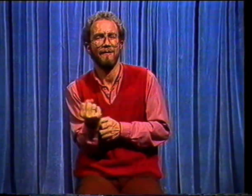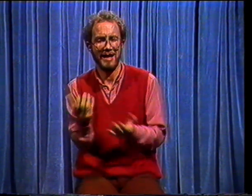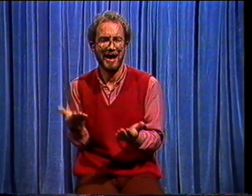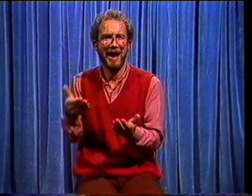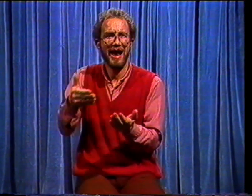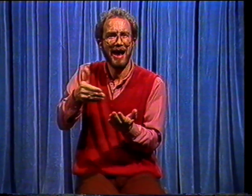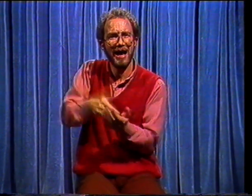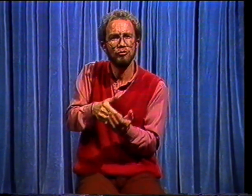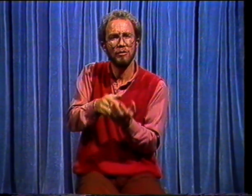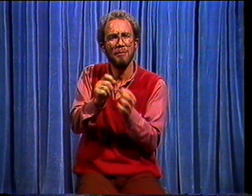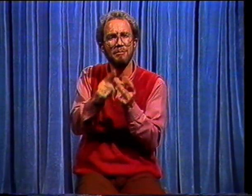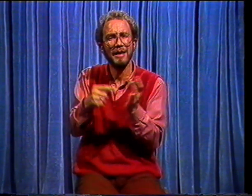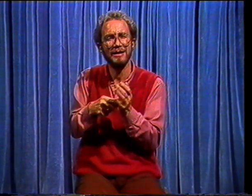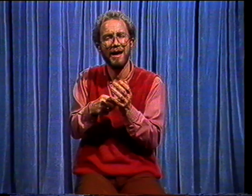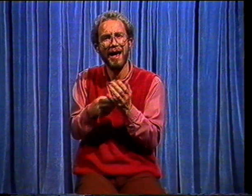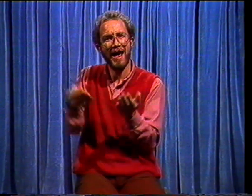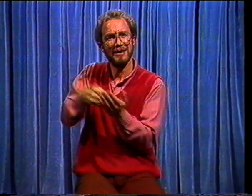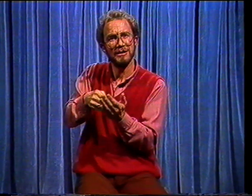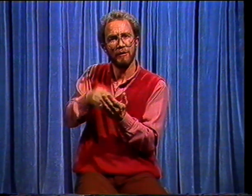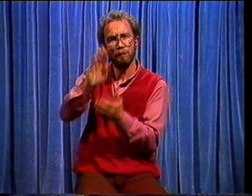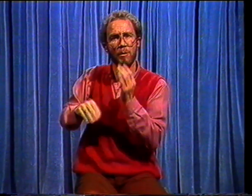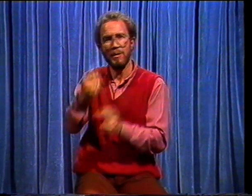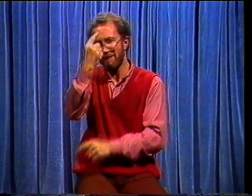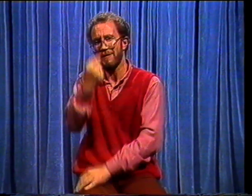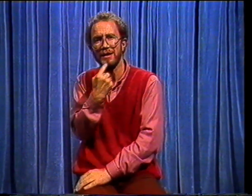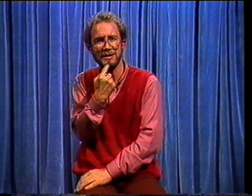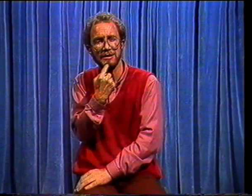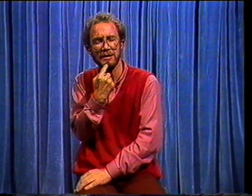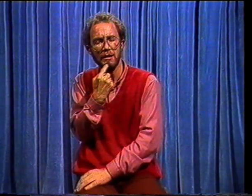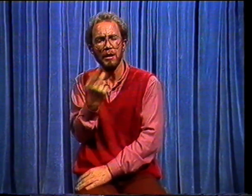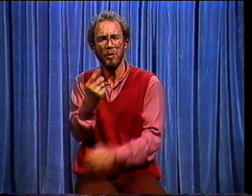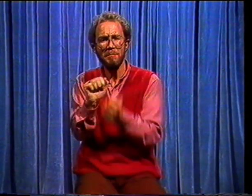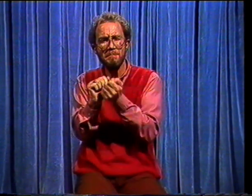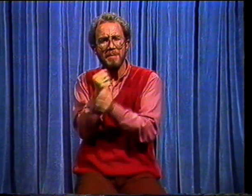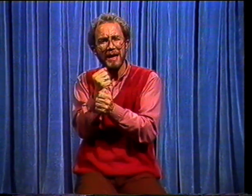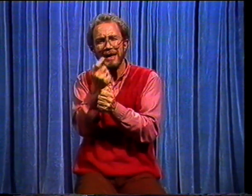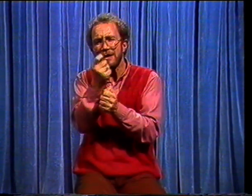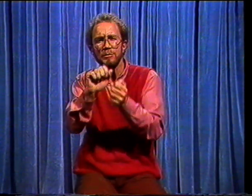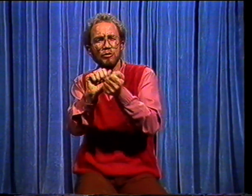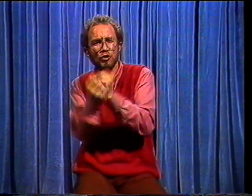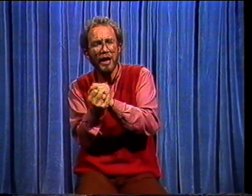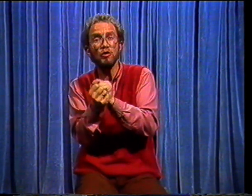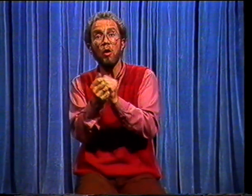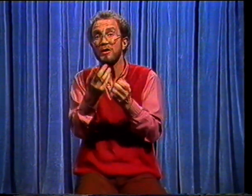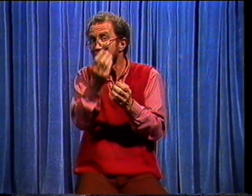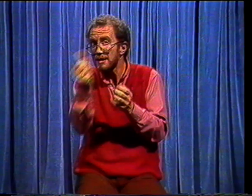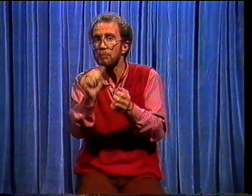have an extra piece, an extra bit added from the face, which made a little change in the